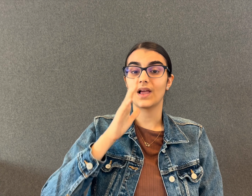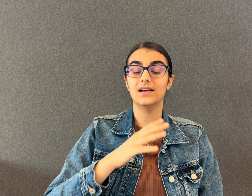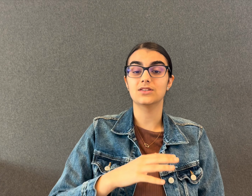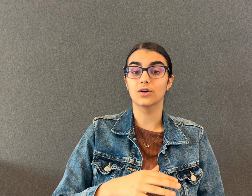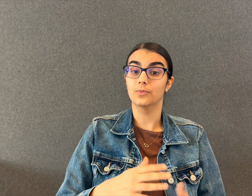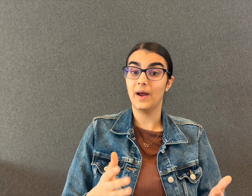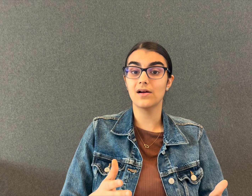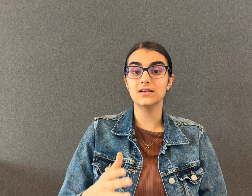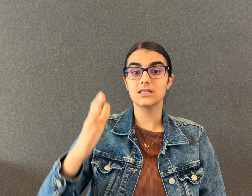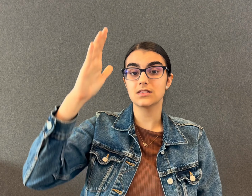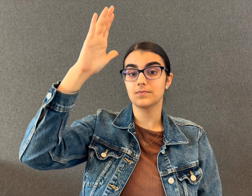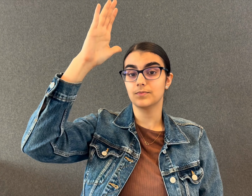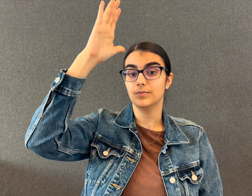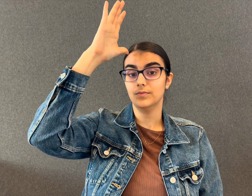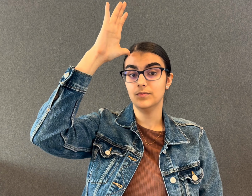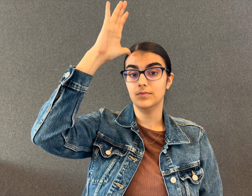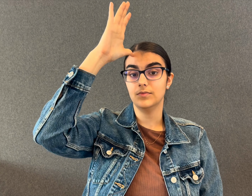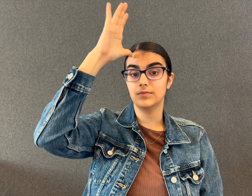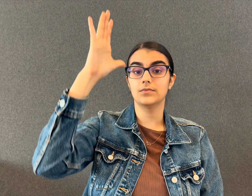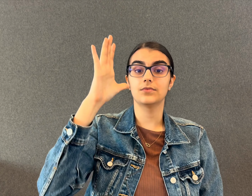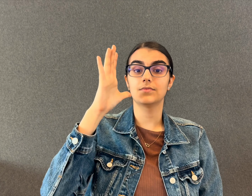And so parents,